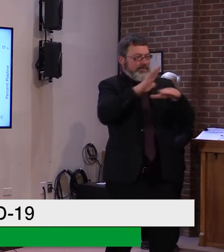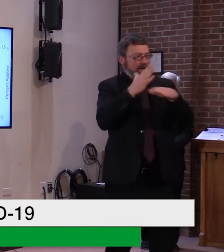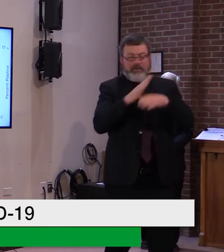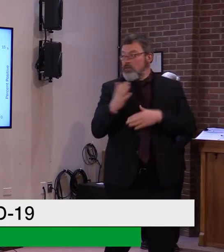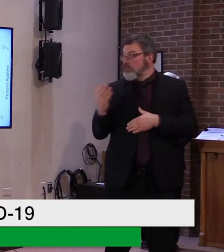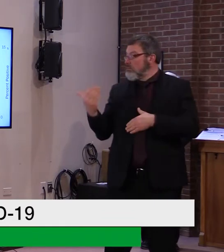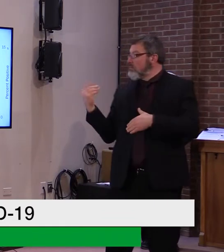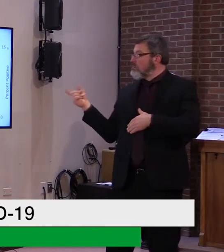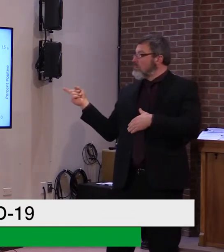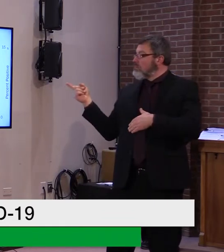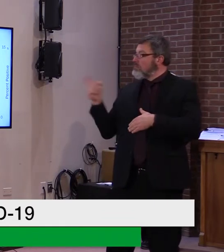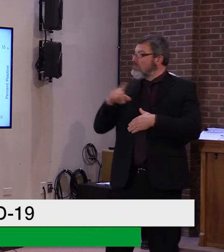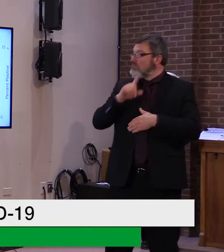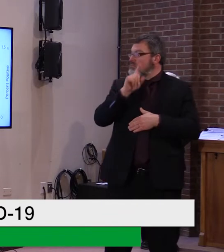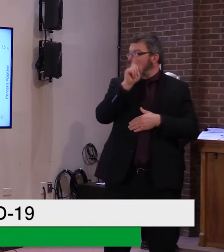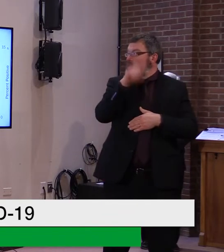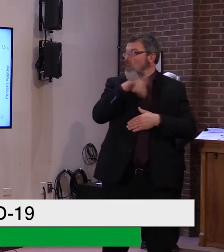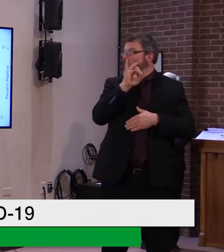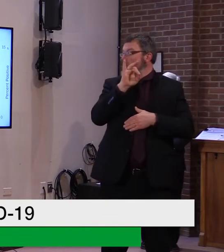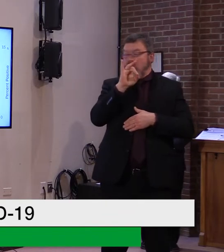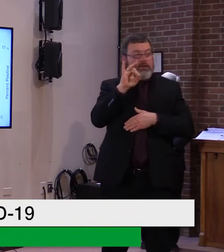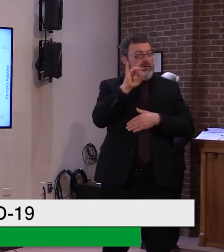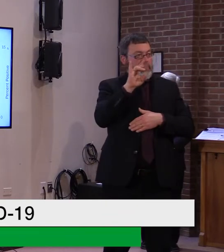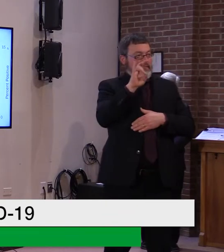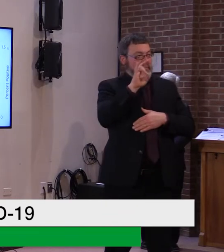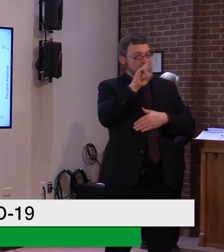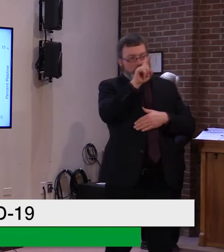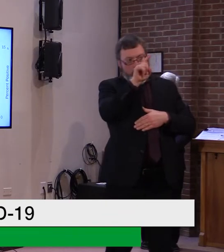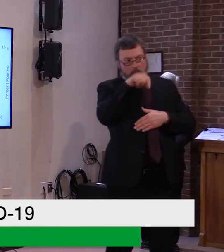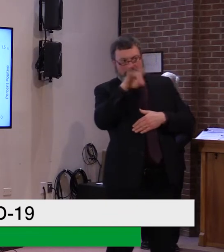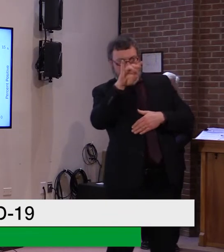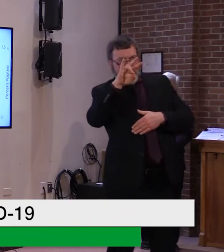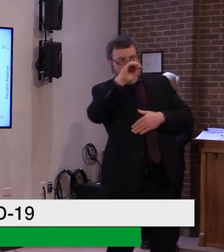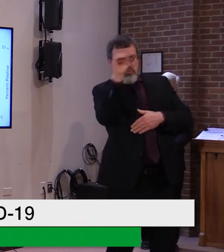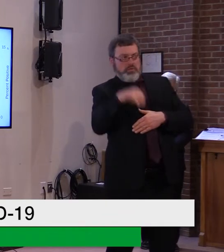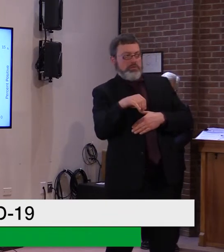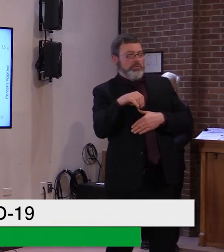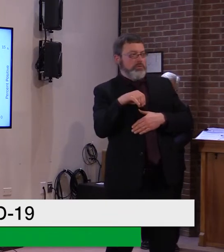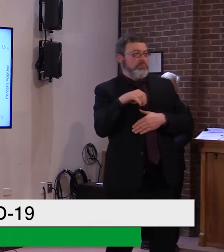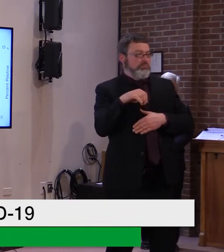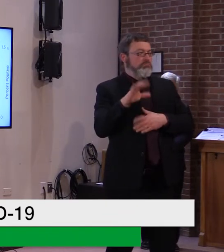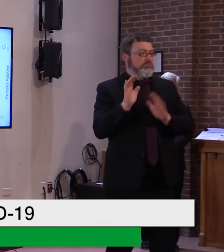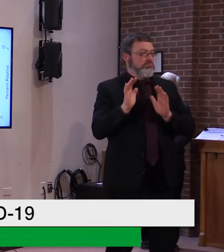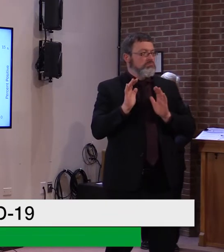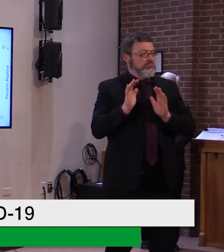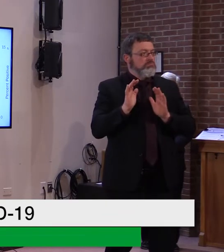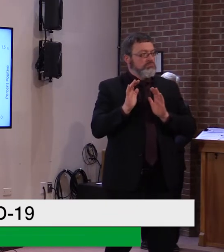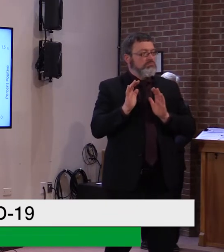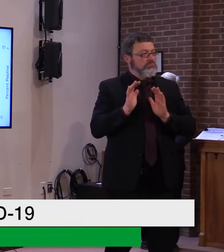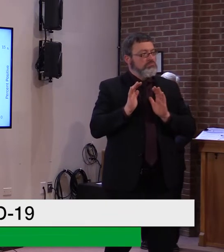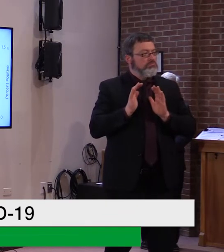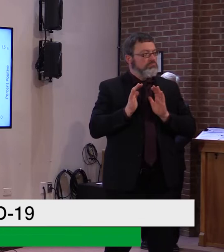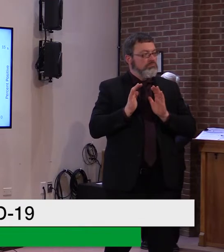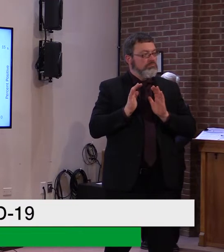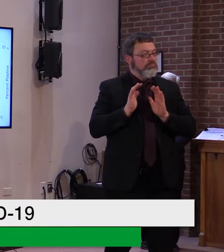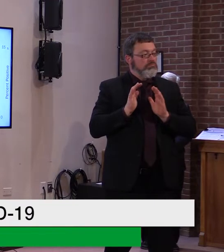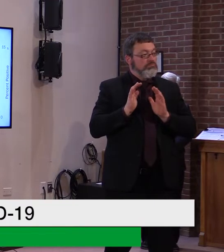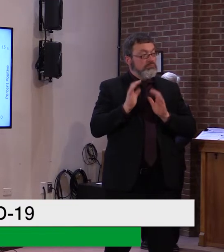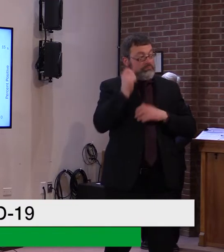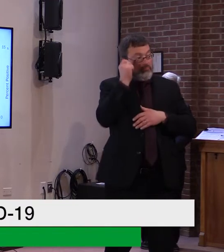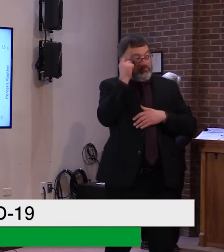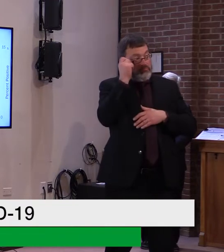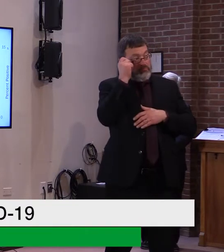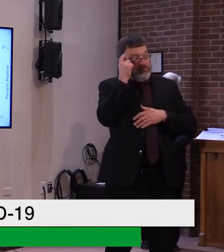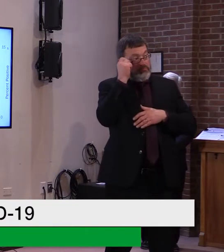november 17th was 1.40 percent keep in mind most of the pandemic we've been uh in the